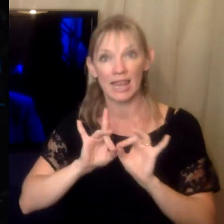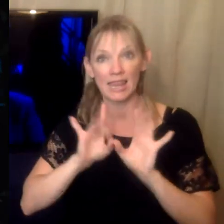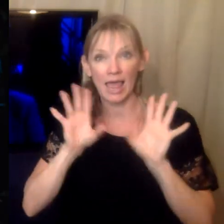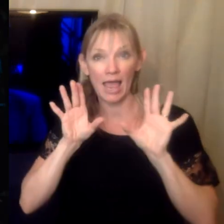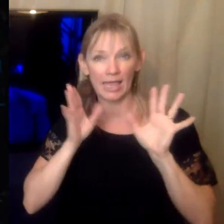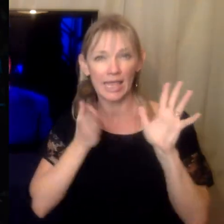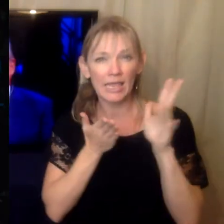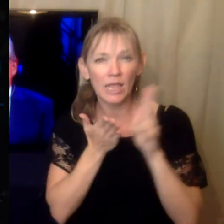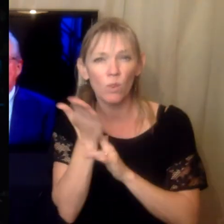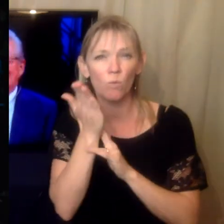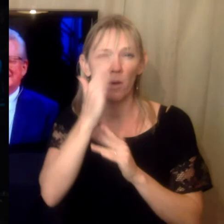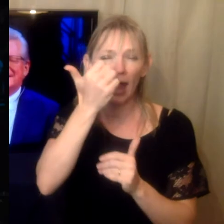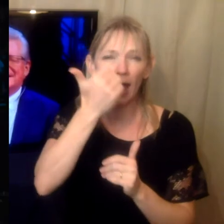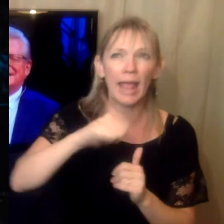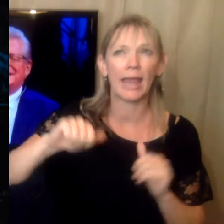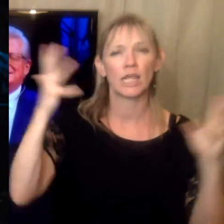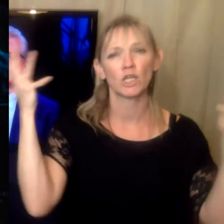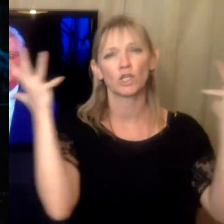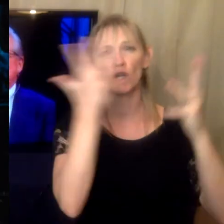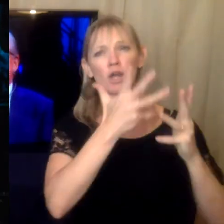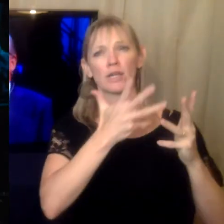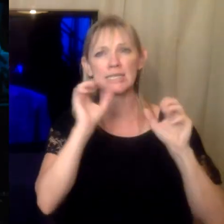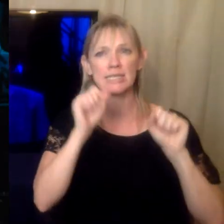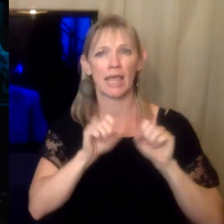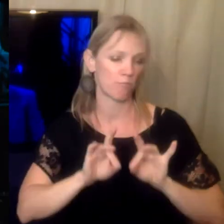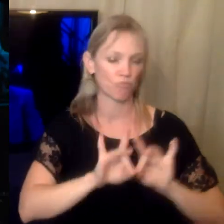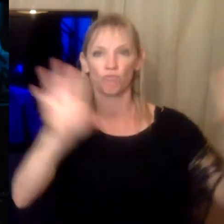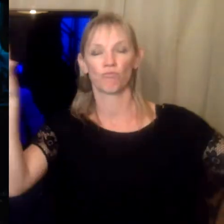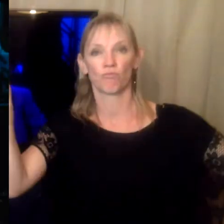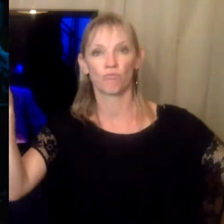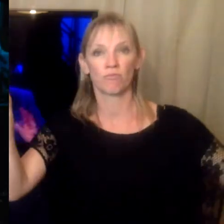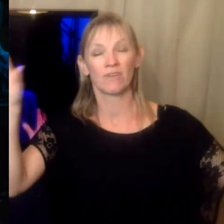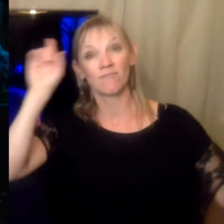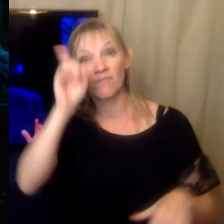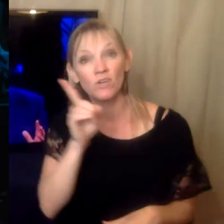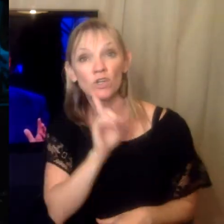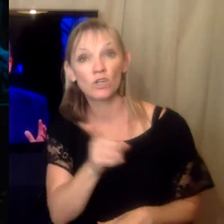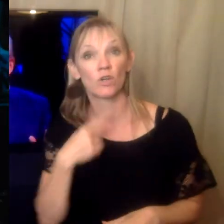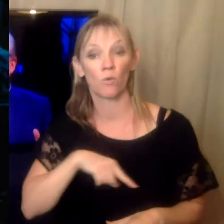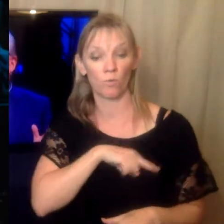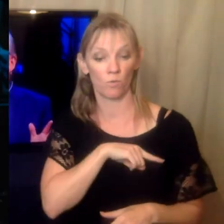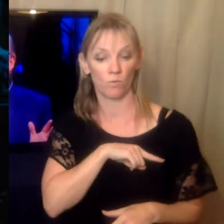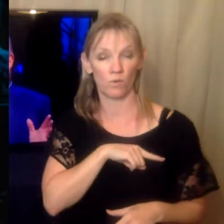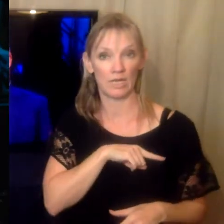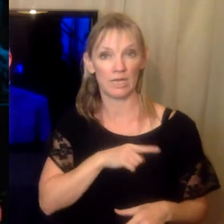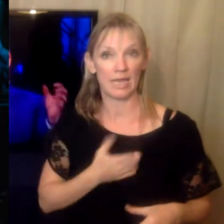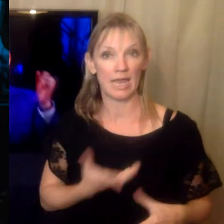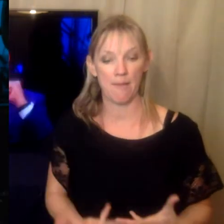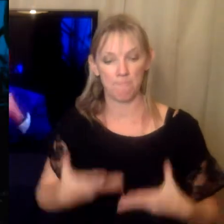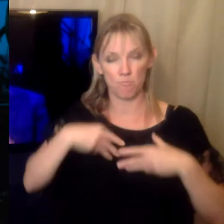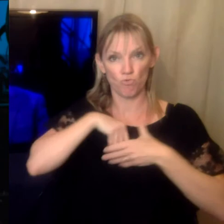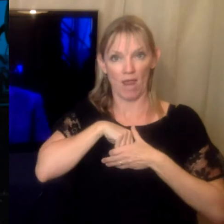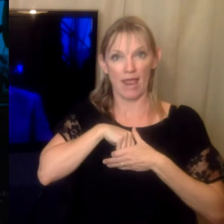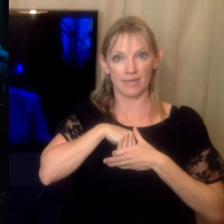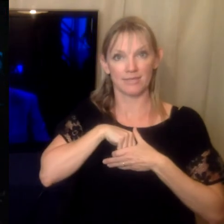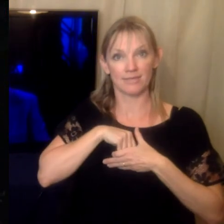darkness. And that indeed may we embrace the joy